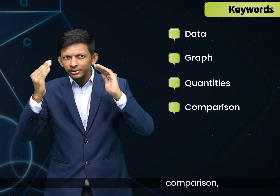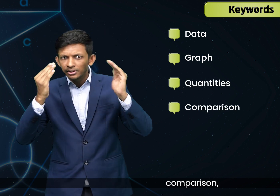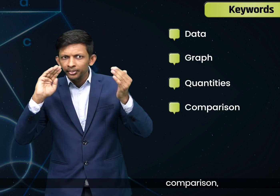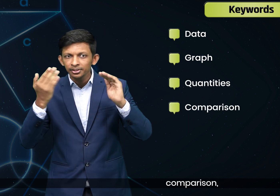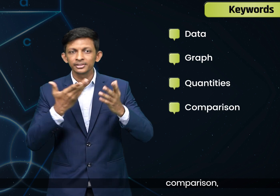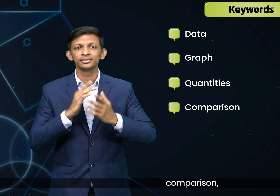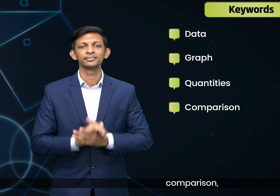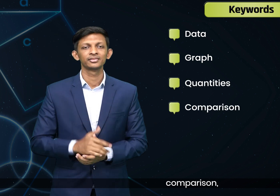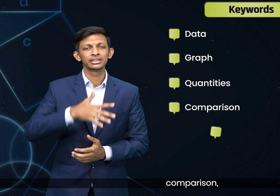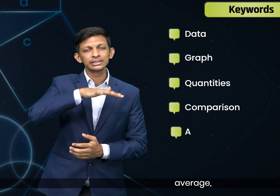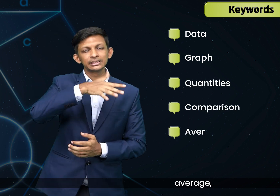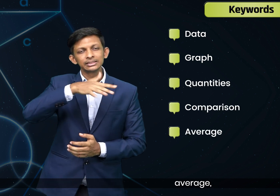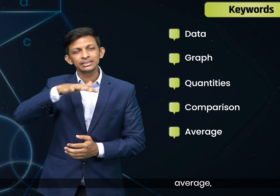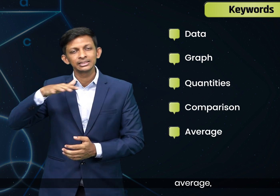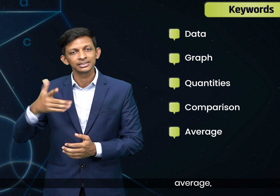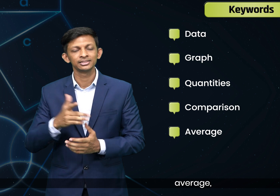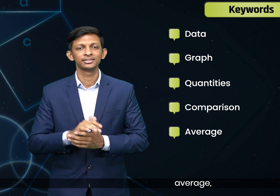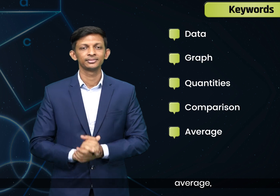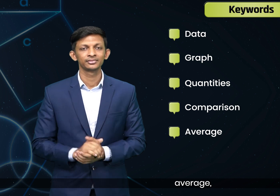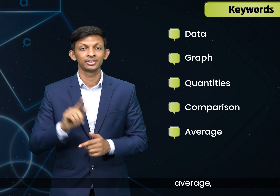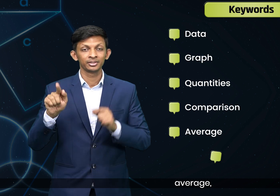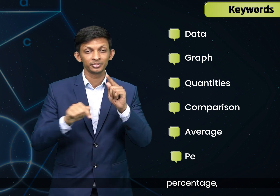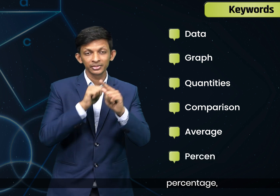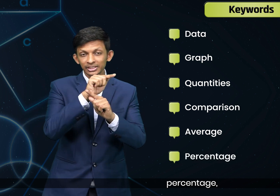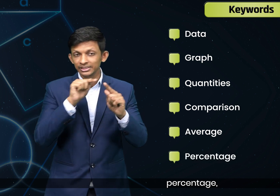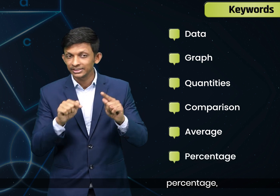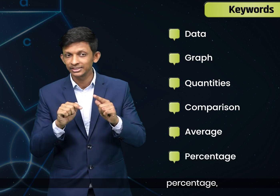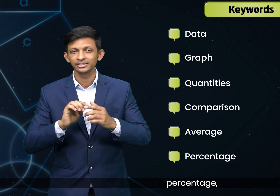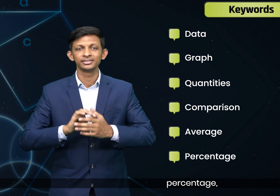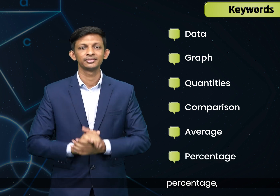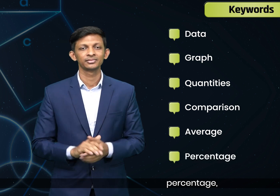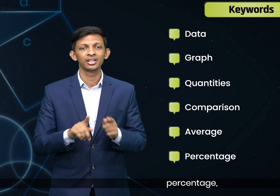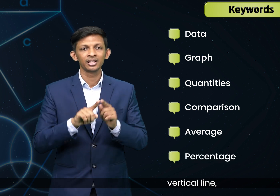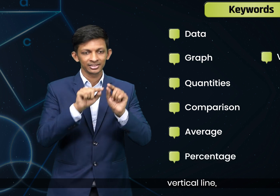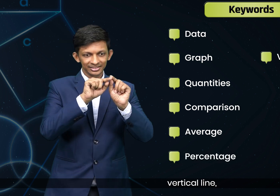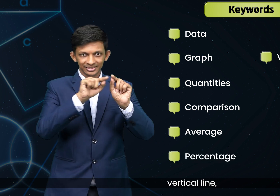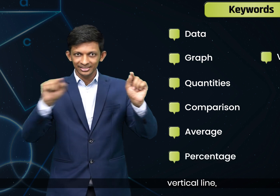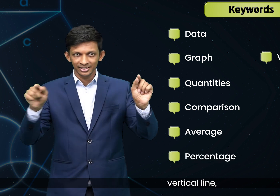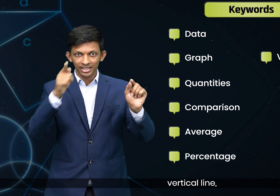comparison, average, percentage, vertical line,